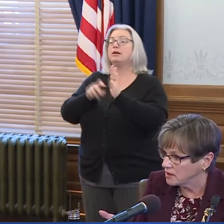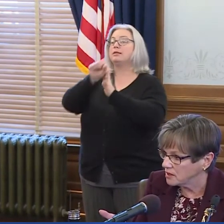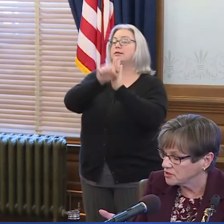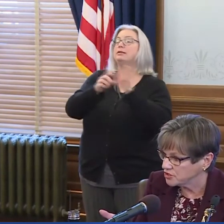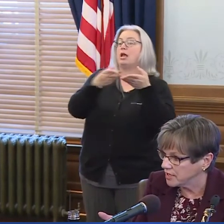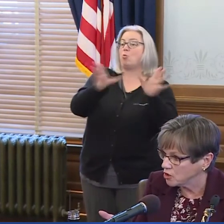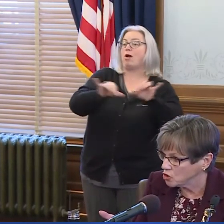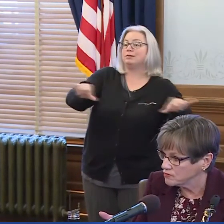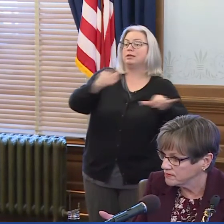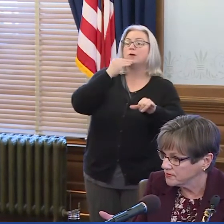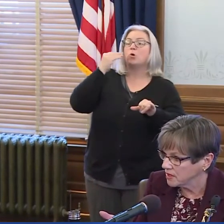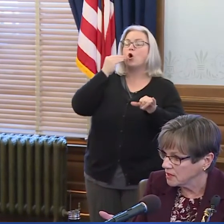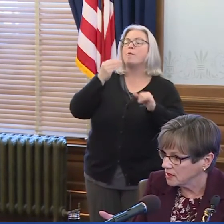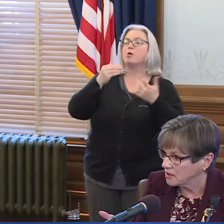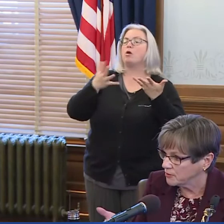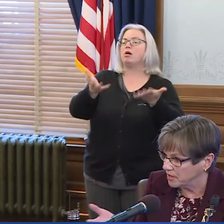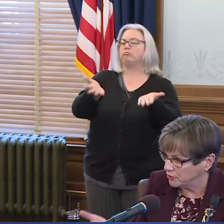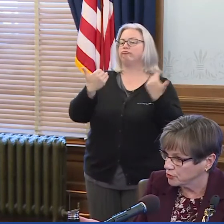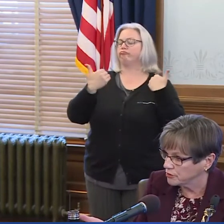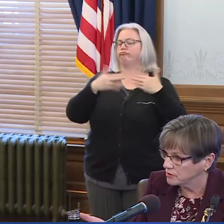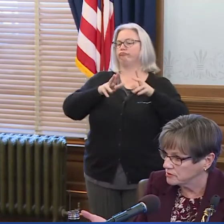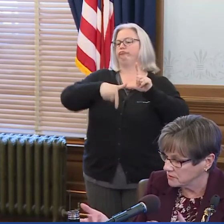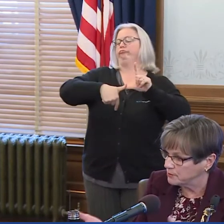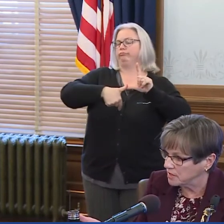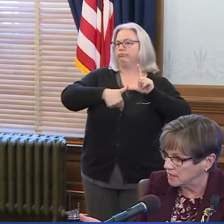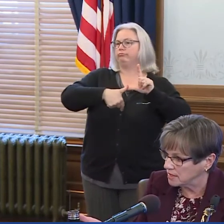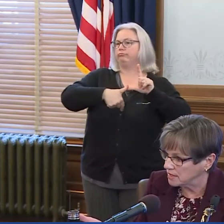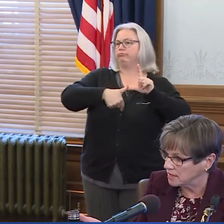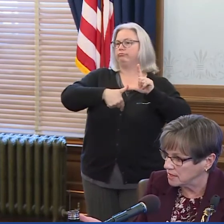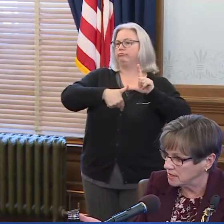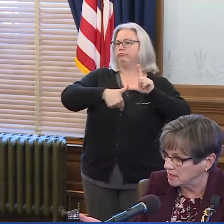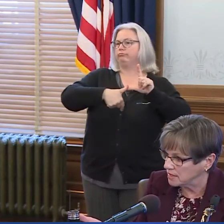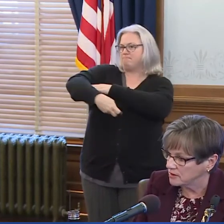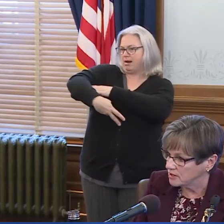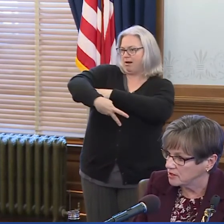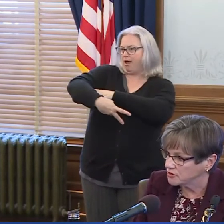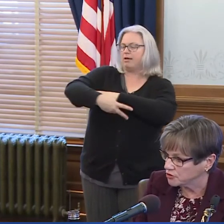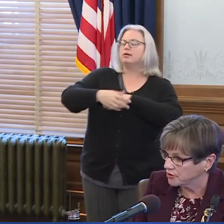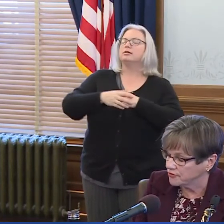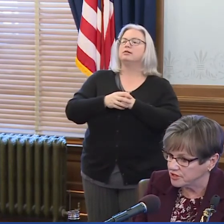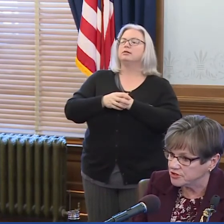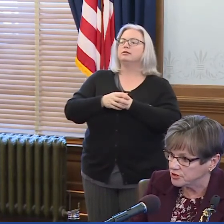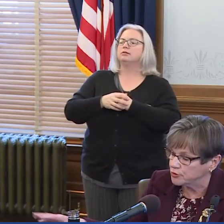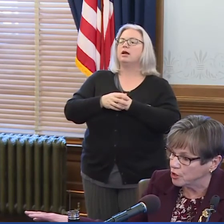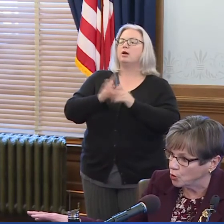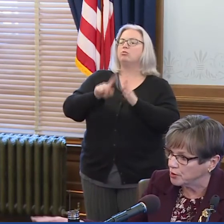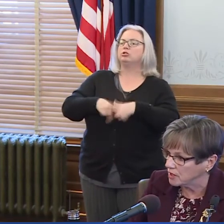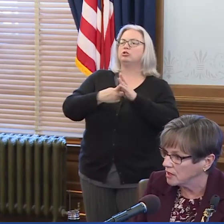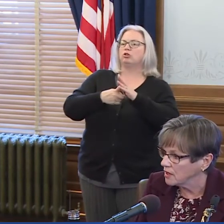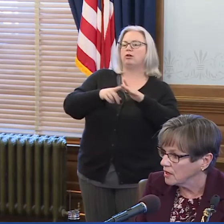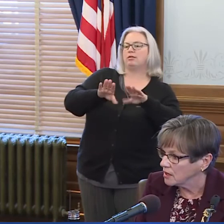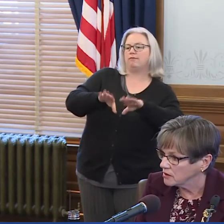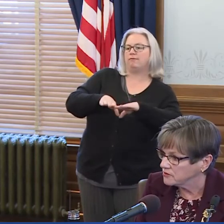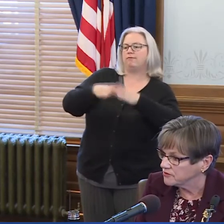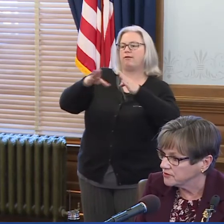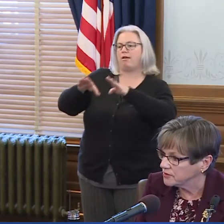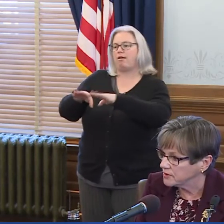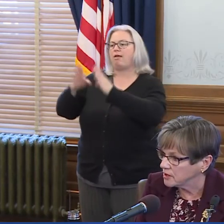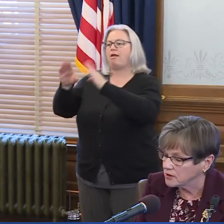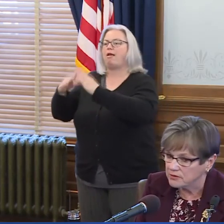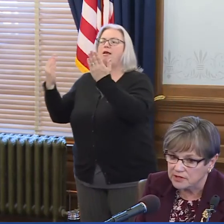statewide stay-at-home May 3rd midnight, and the phased-in reopening